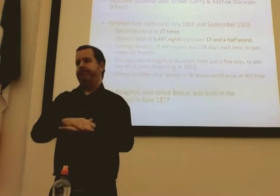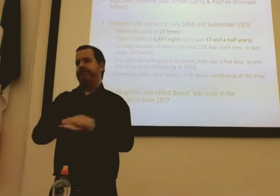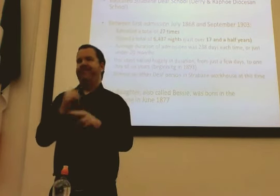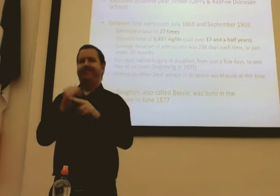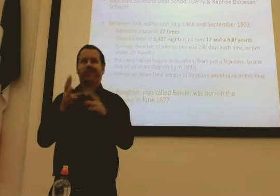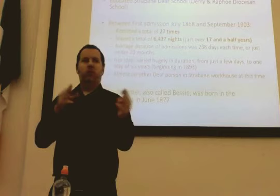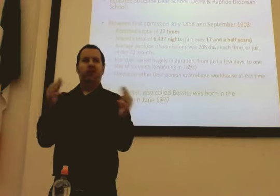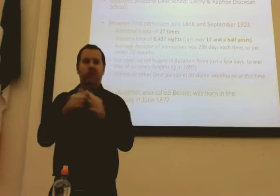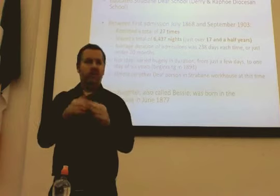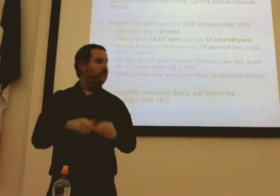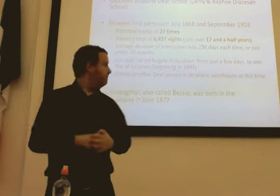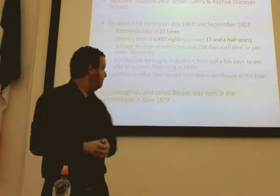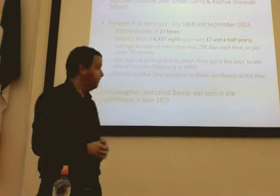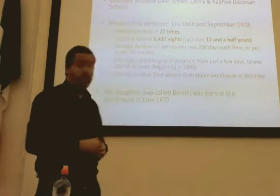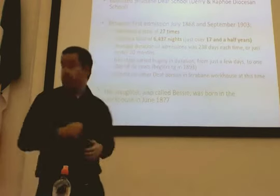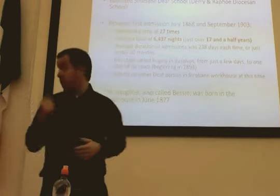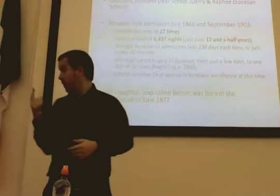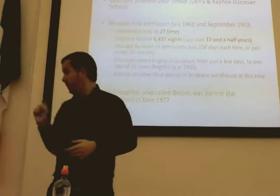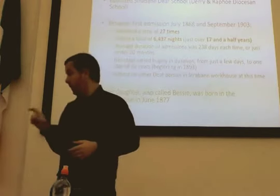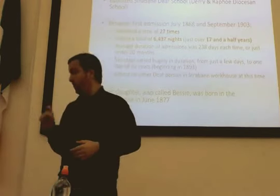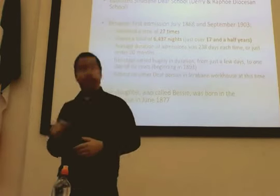old when she died. She died in the workhouse.